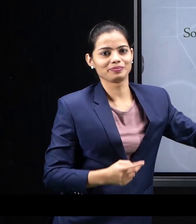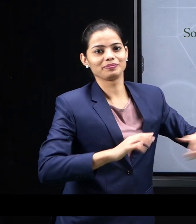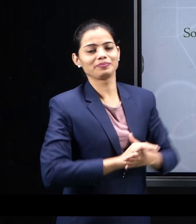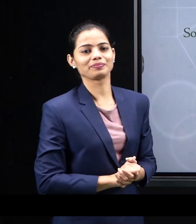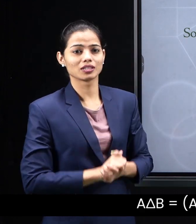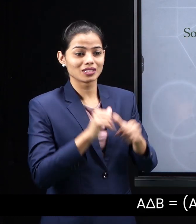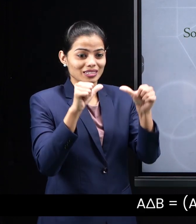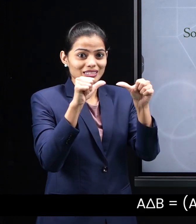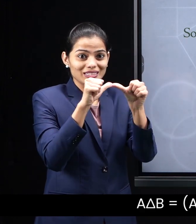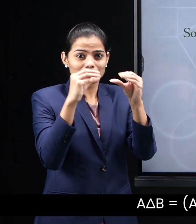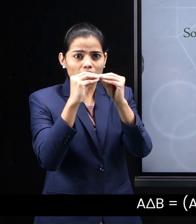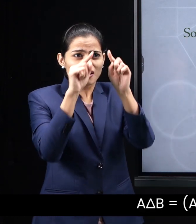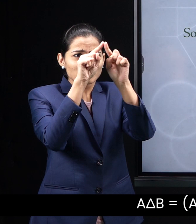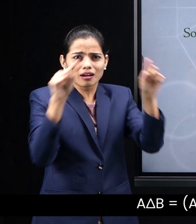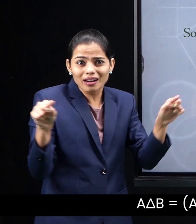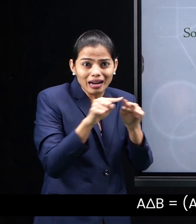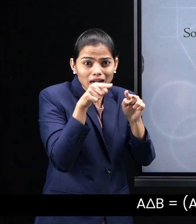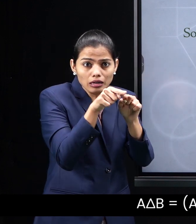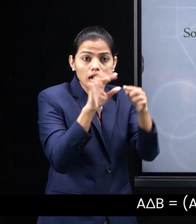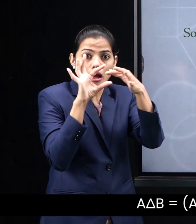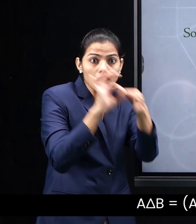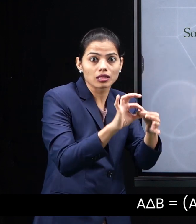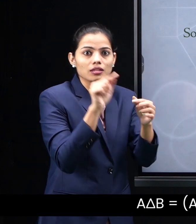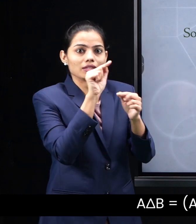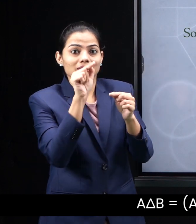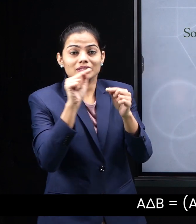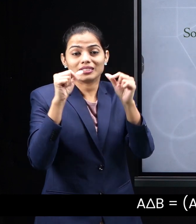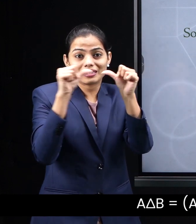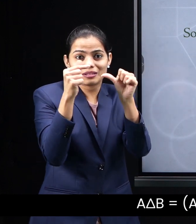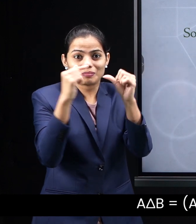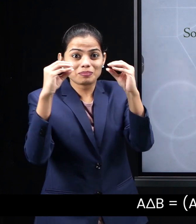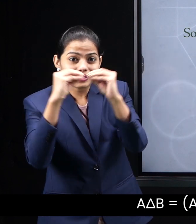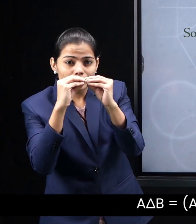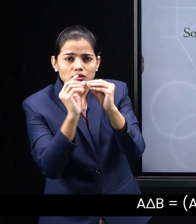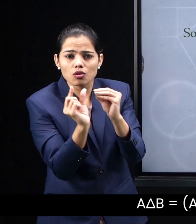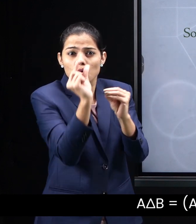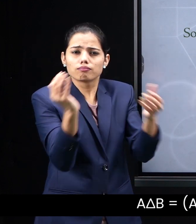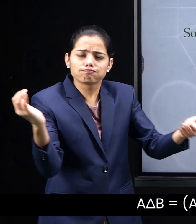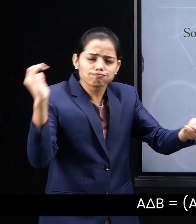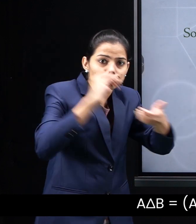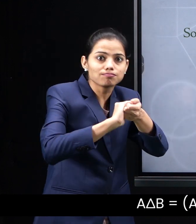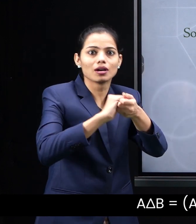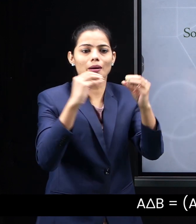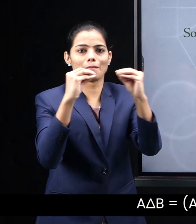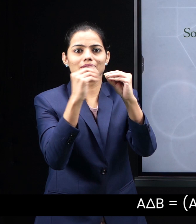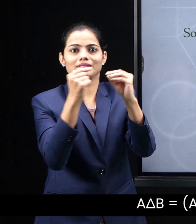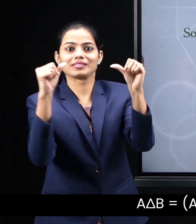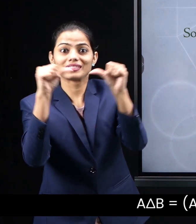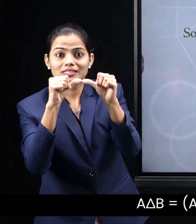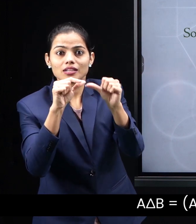12. A delta B is equal to A minus B union B minus A